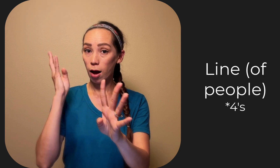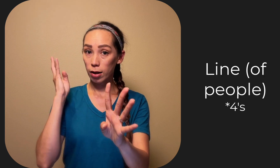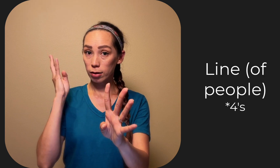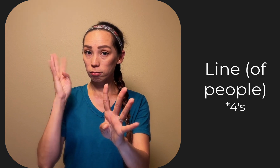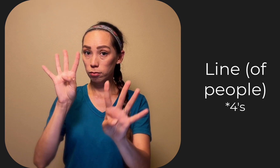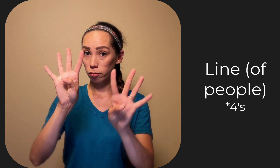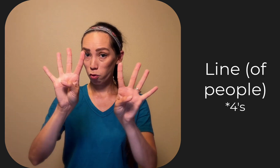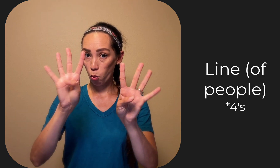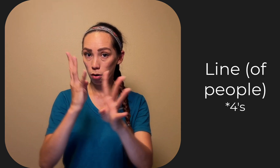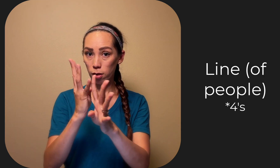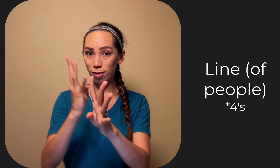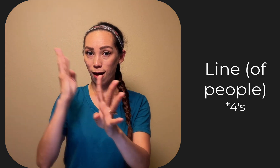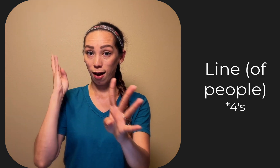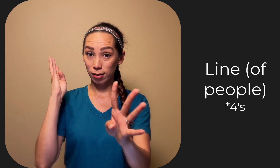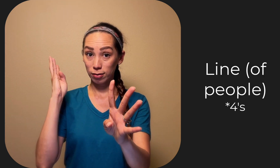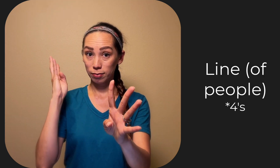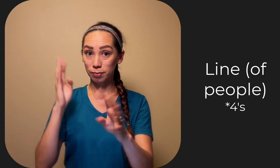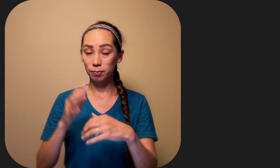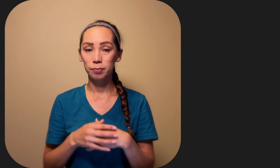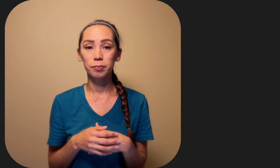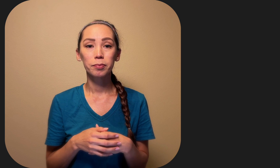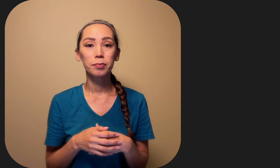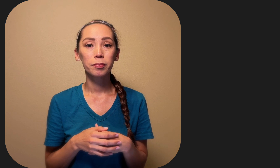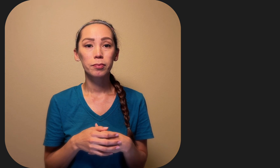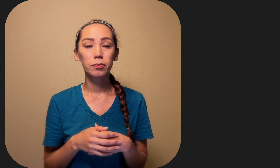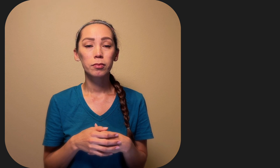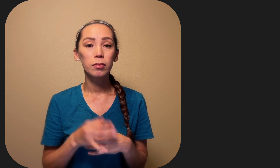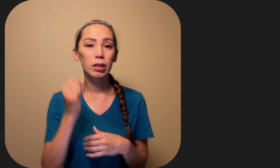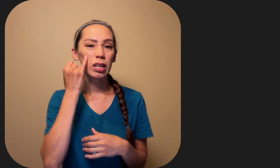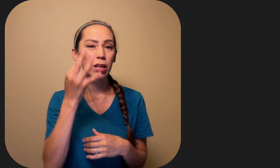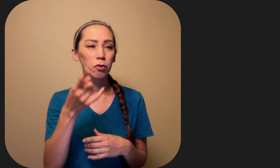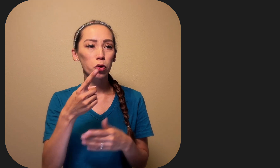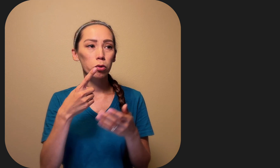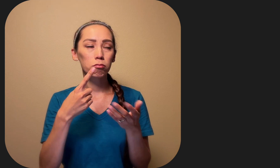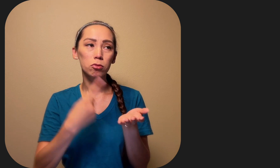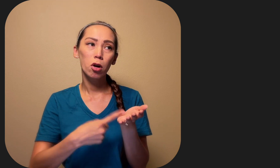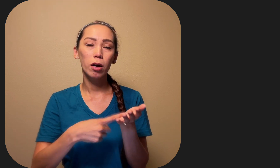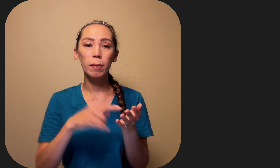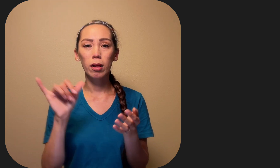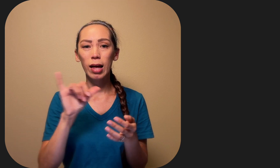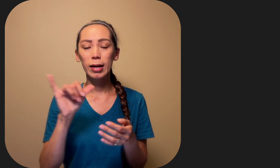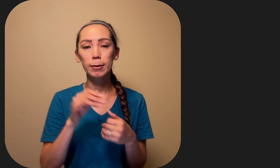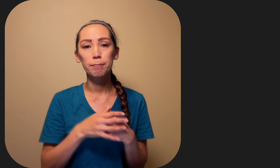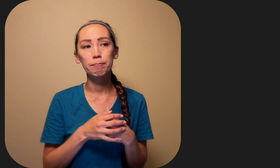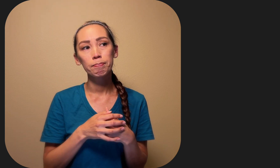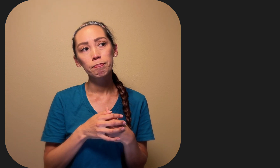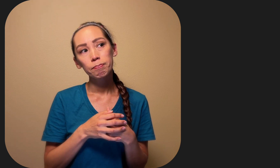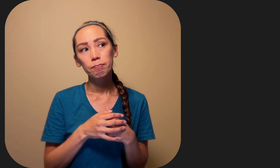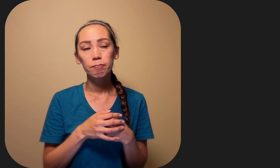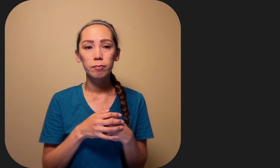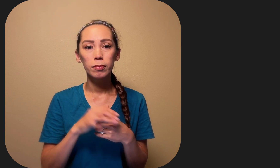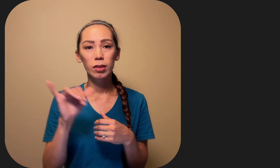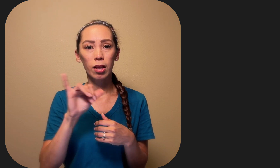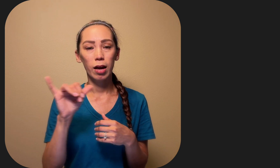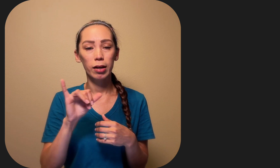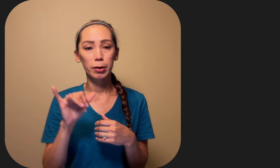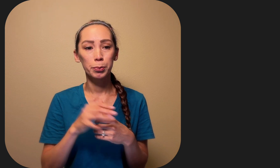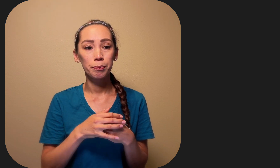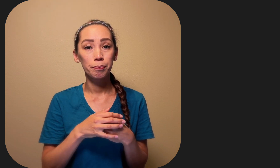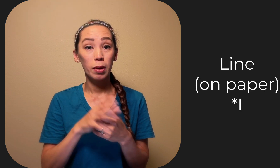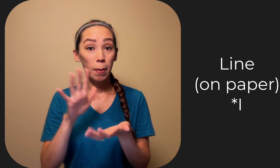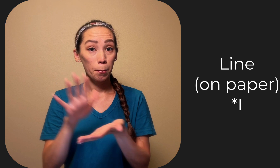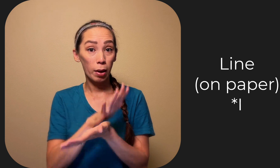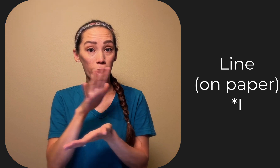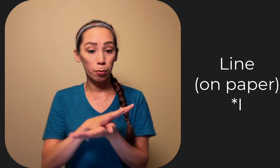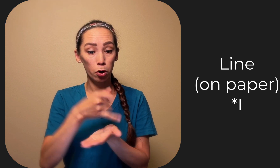if you're talking about a line that you're waiting in, it would be the 4 hand shapes. Or if you're talking about like